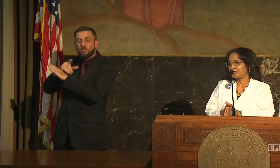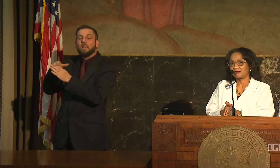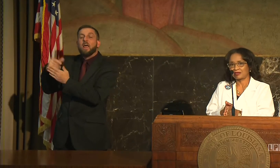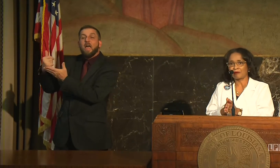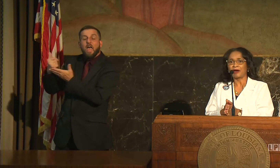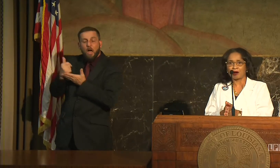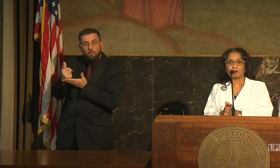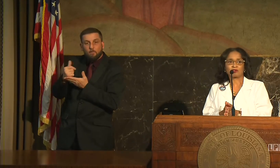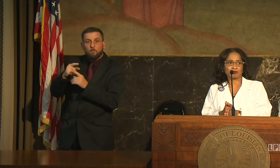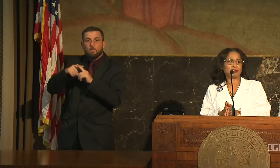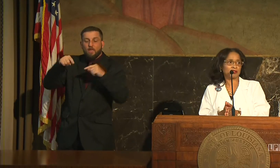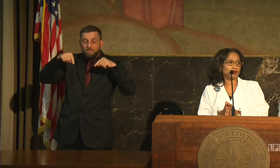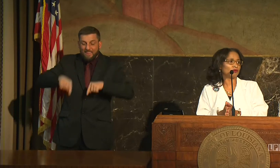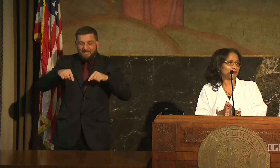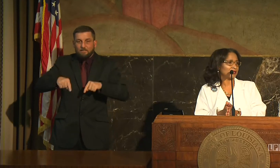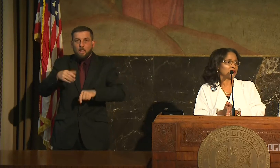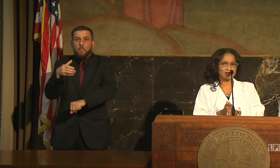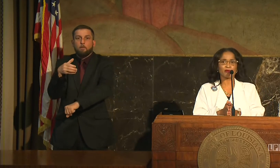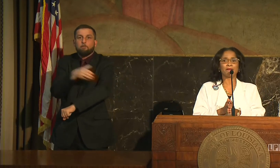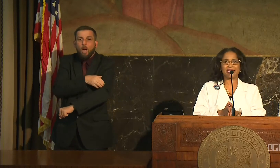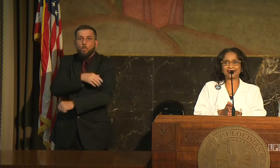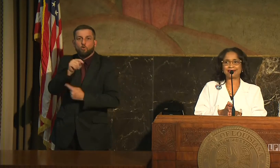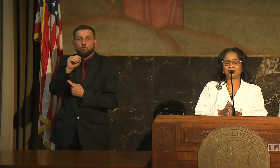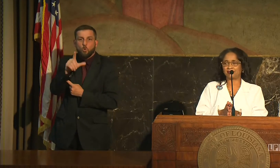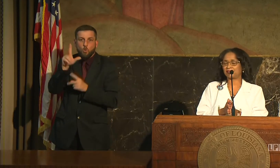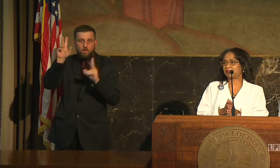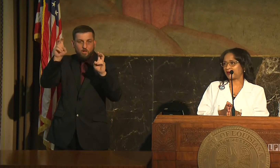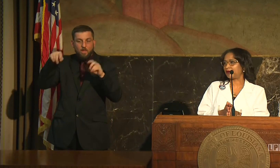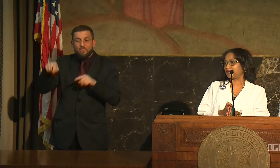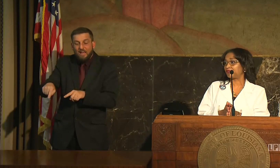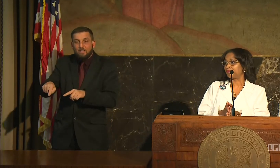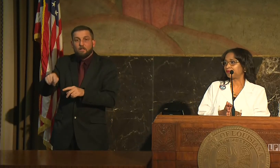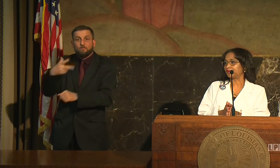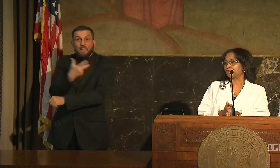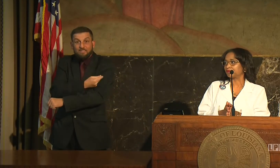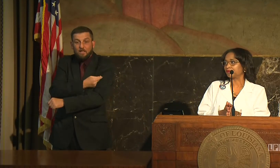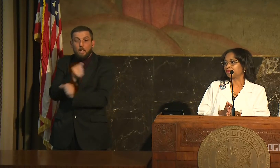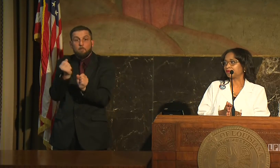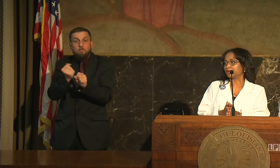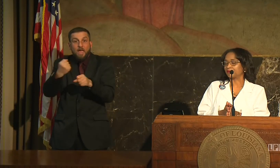but this is our power tool in the toolbox, and they were made to save.